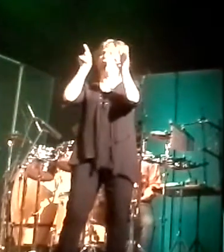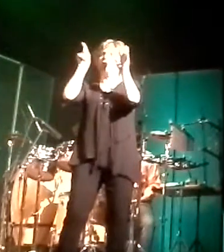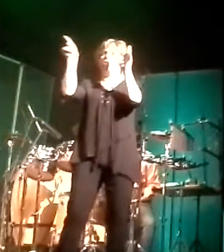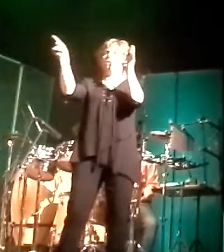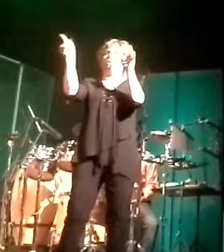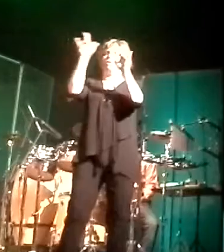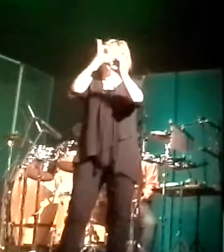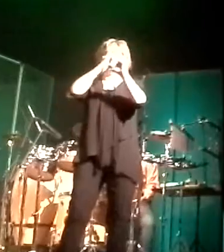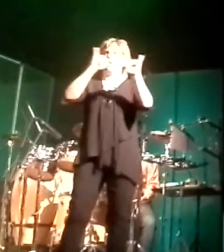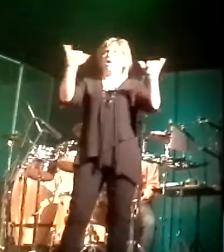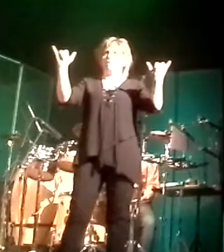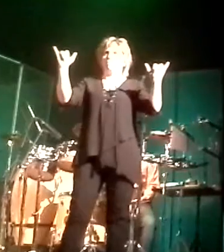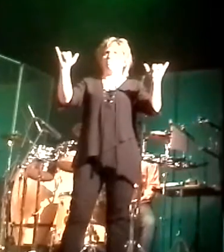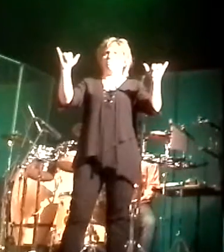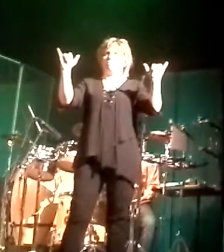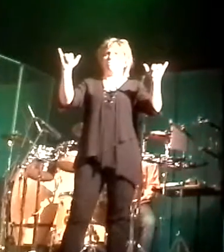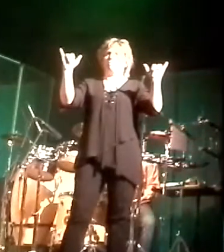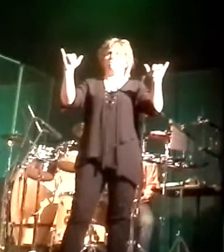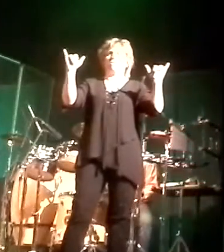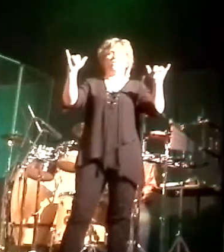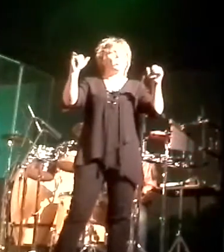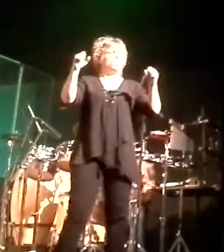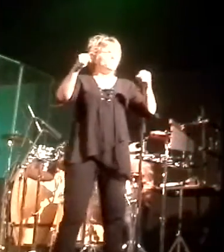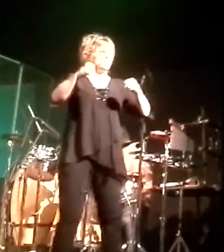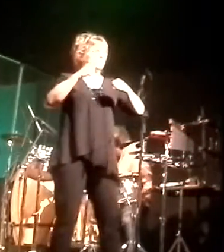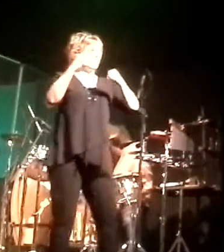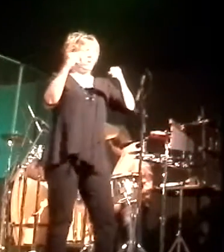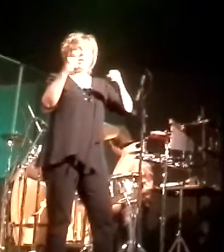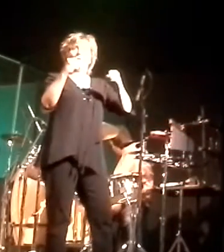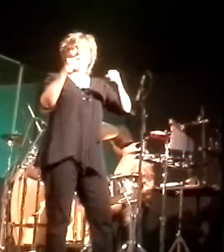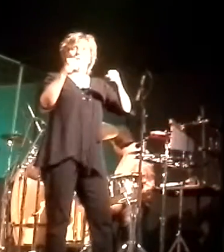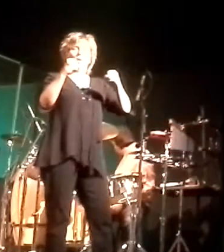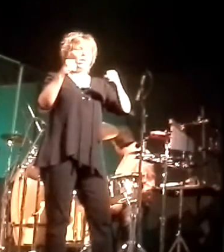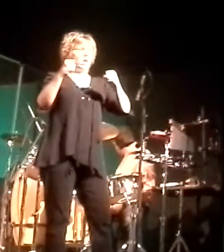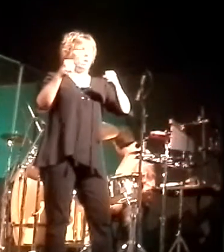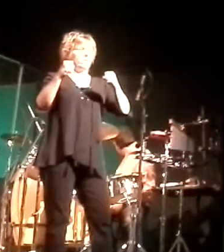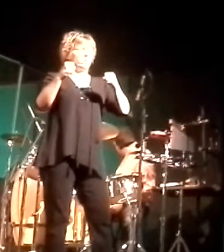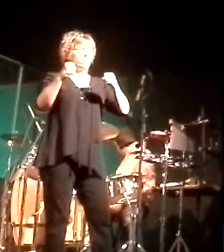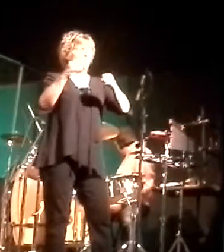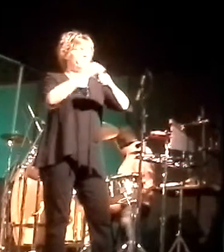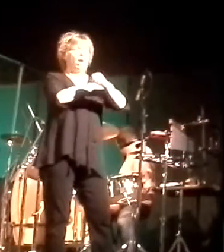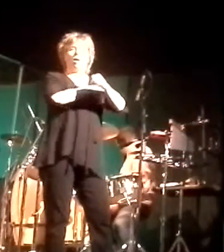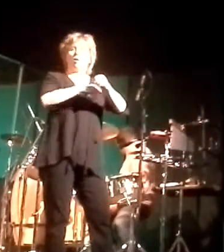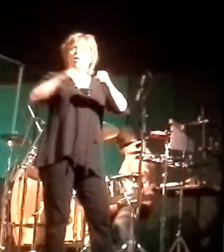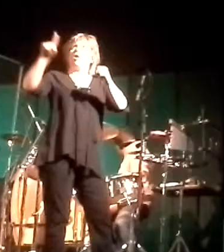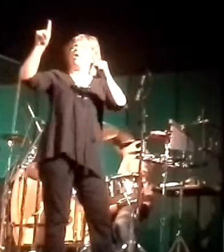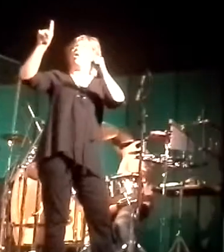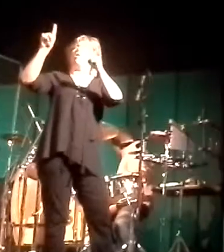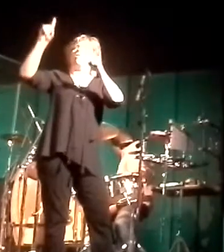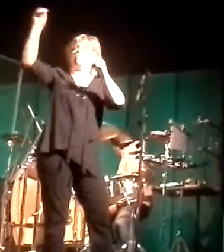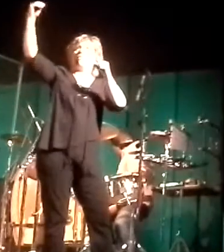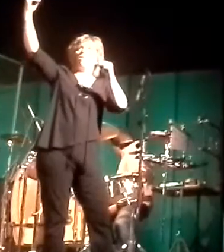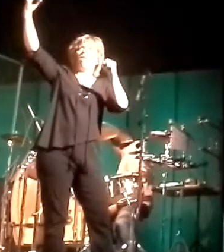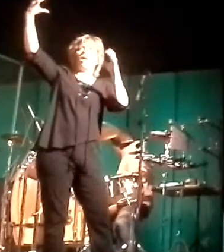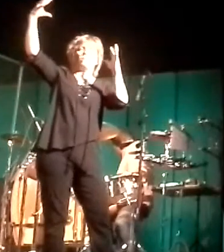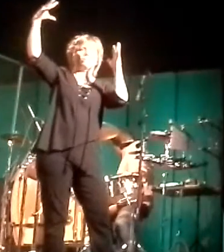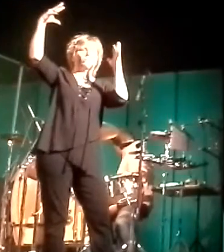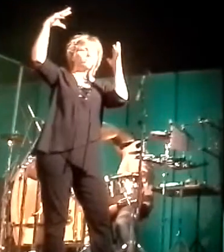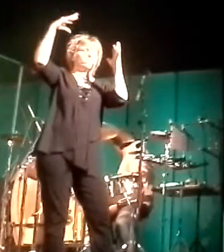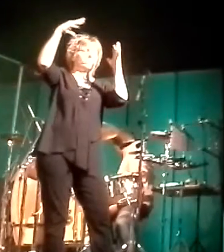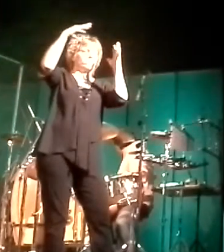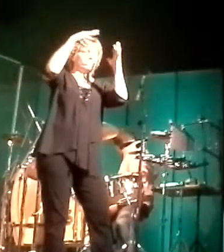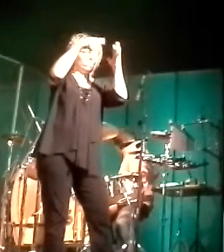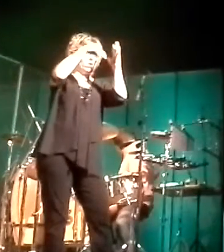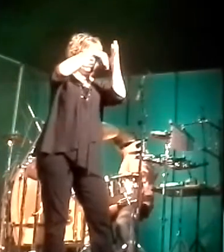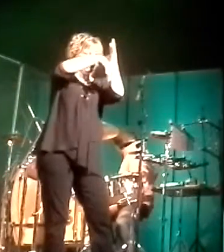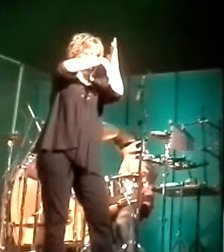did, the strength and the power that came from the light just strengthened that tree all the way through to the roots. The roots just went deeper and